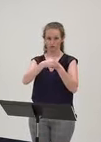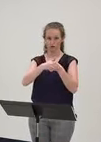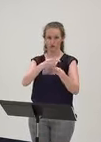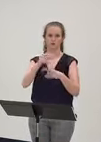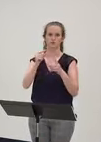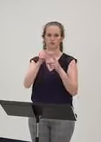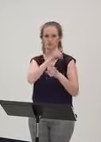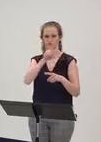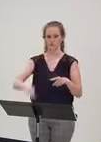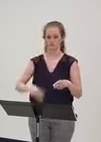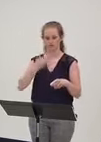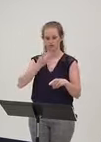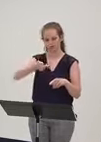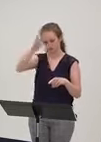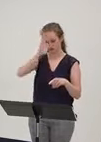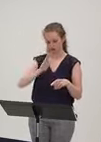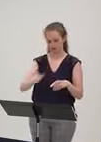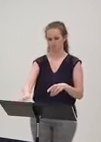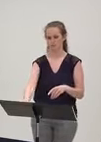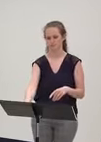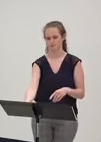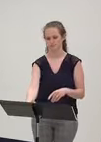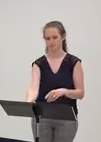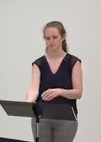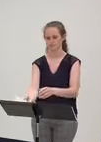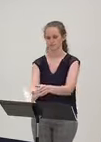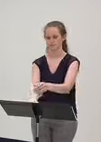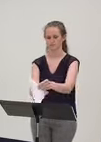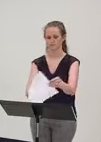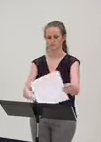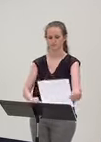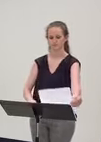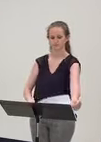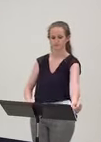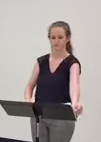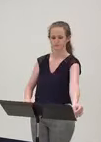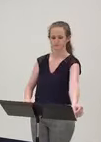Lord. Thanks be to God.